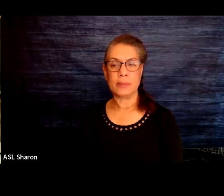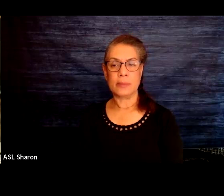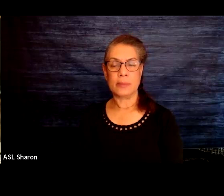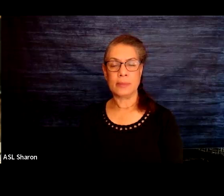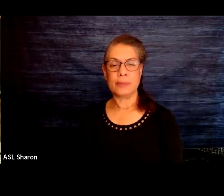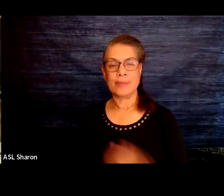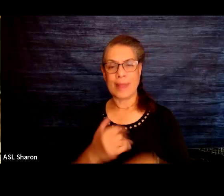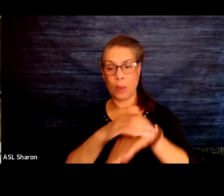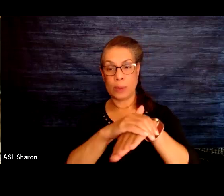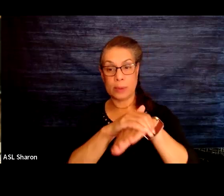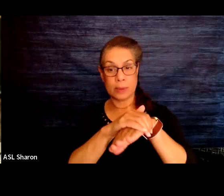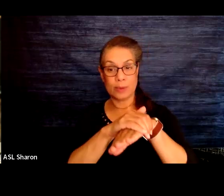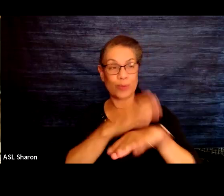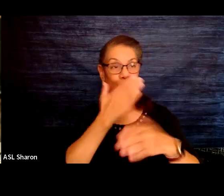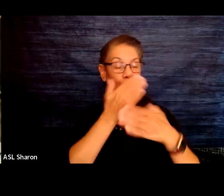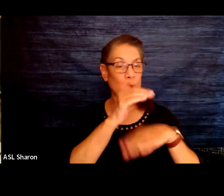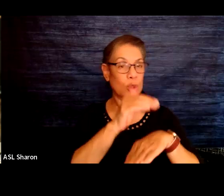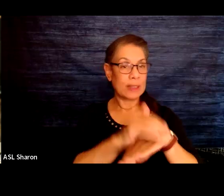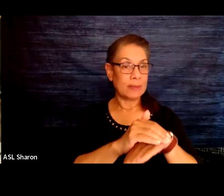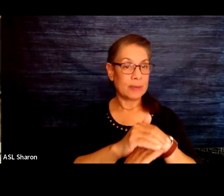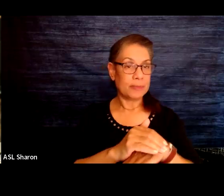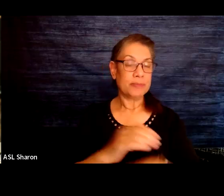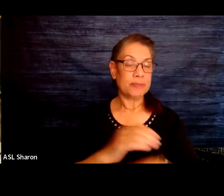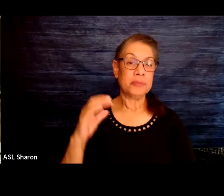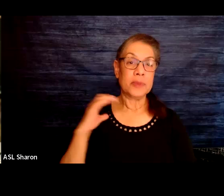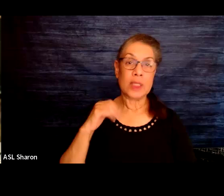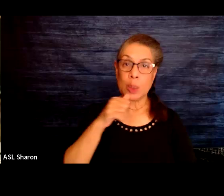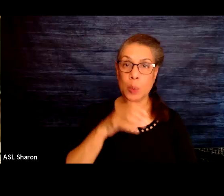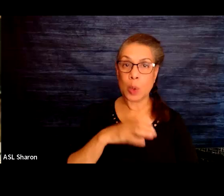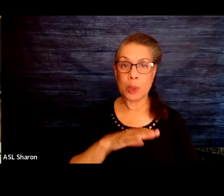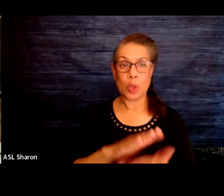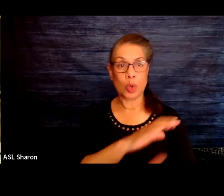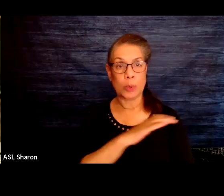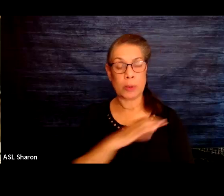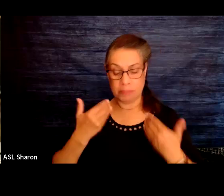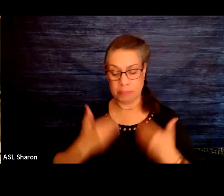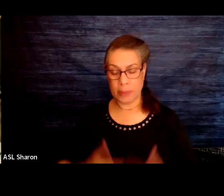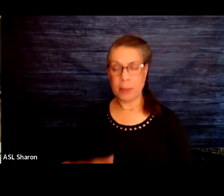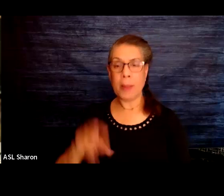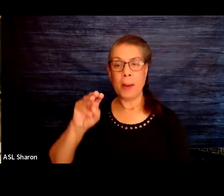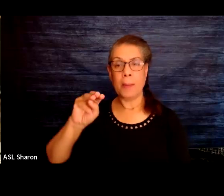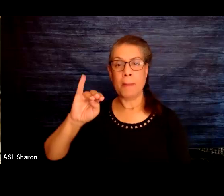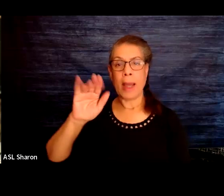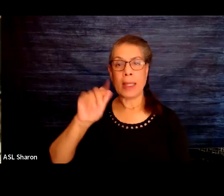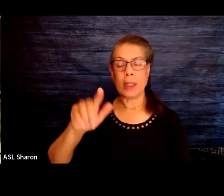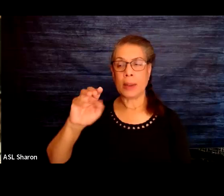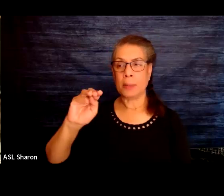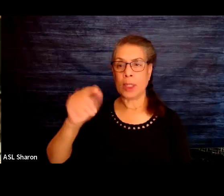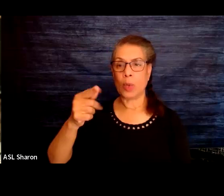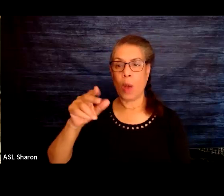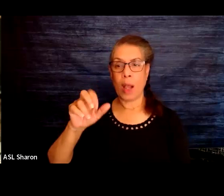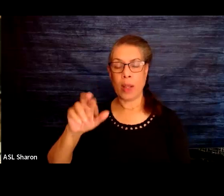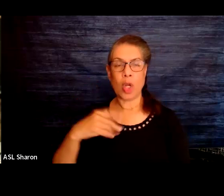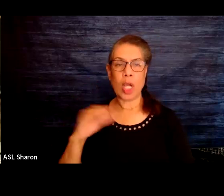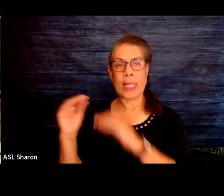Good evening, Chairwoman and members of the school committee. I am Michael Maguire. I'm from West Roxbury, and I've taught the